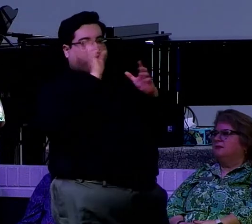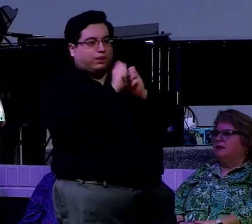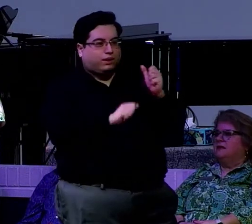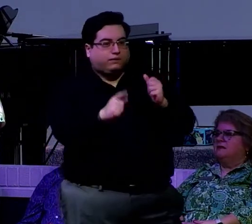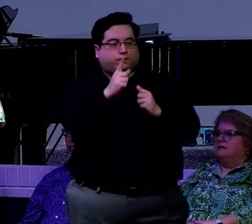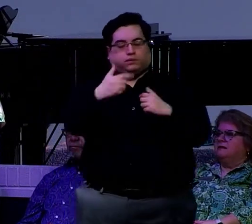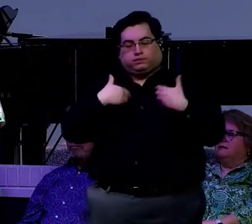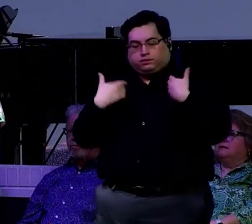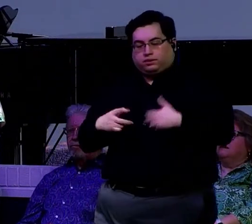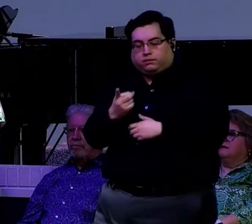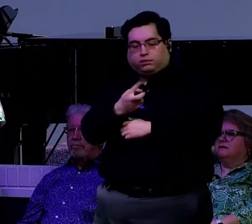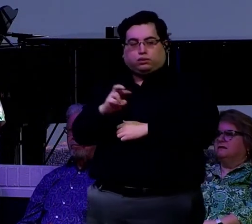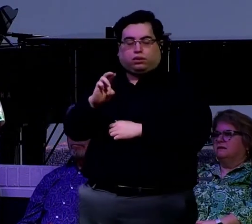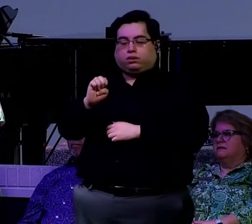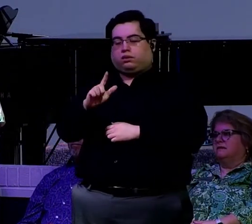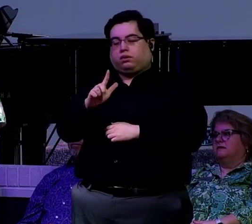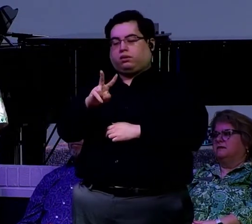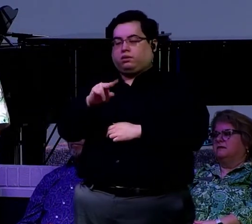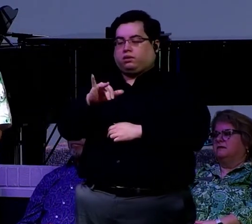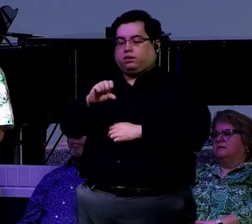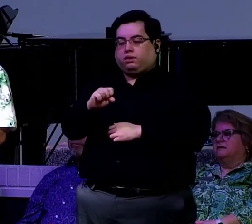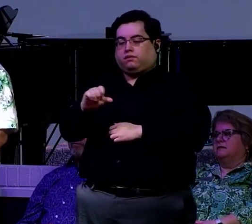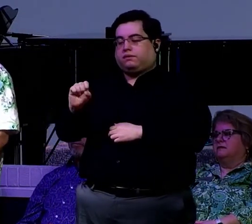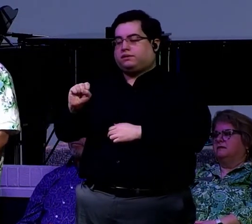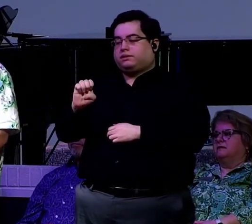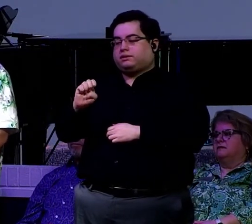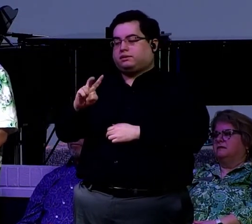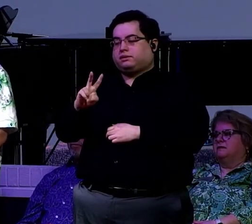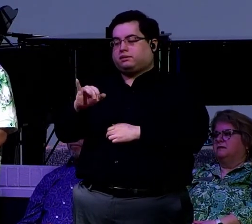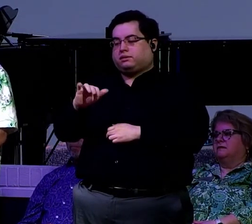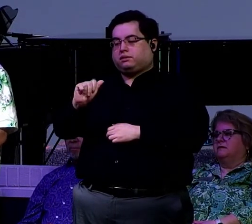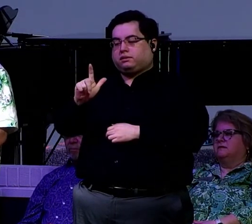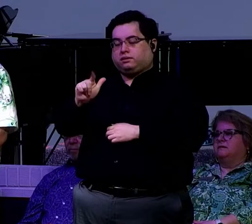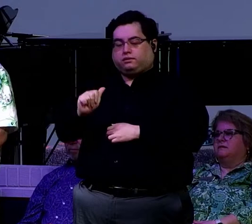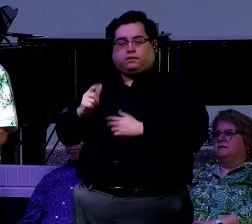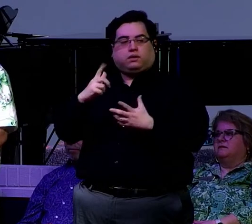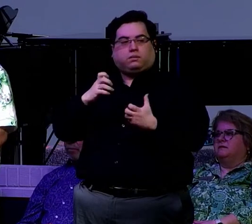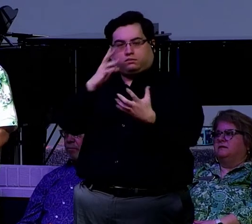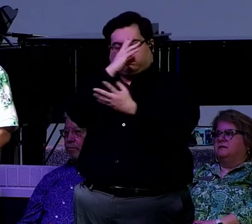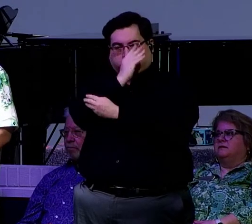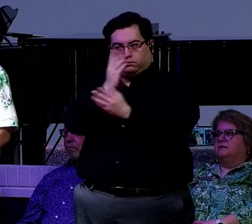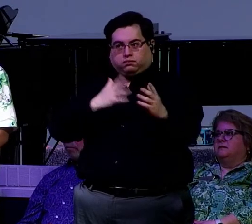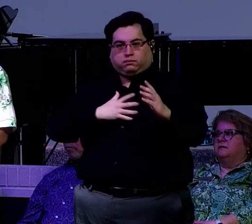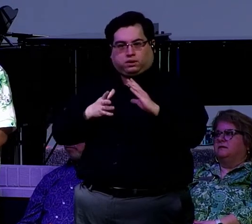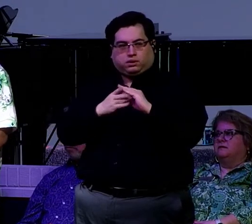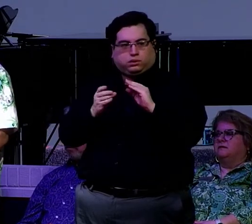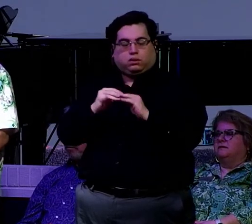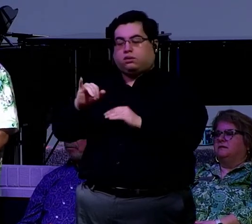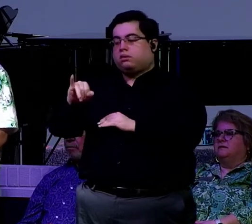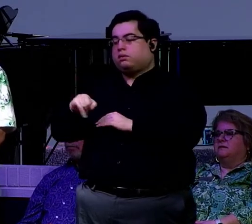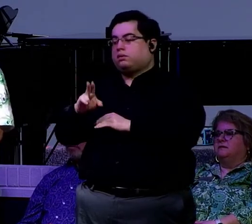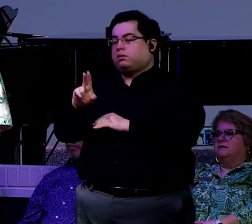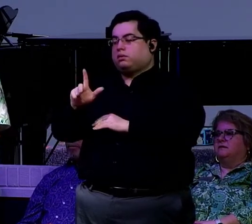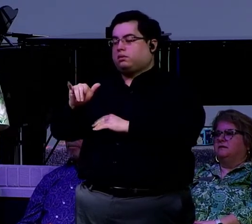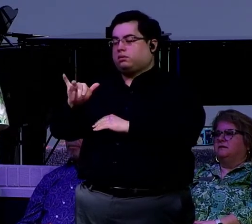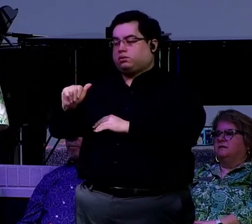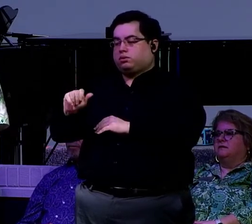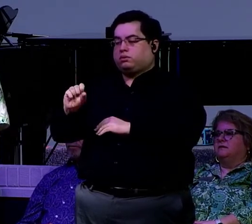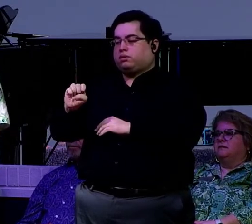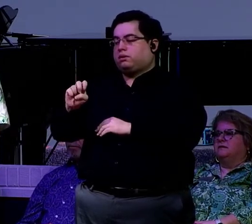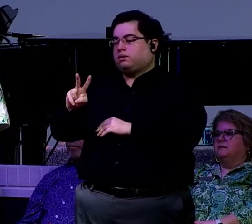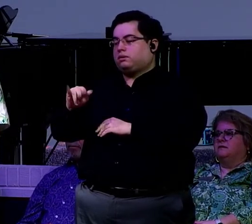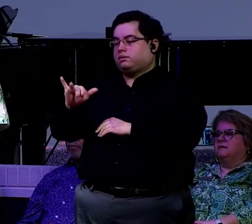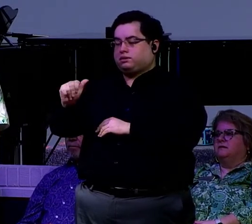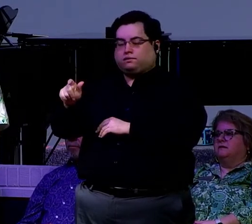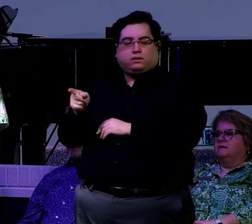I'm Dr. Alva Sevilla, and I want to share my story with you. My mother, Julia Sevilla, as an example of